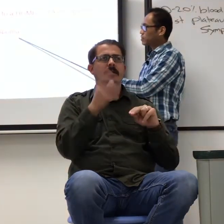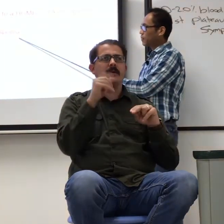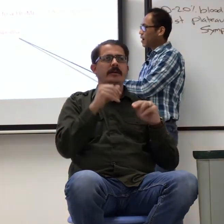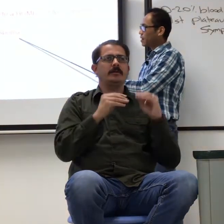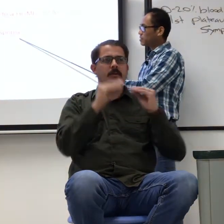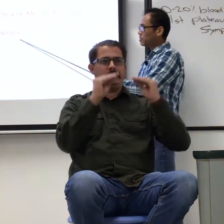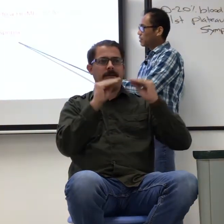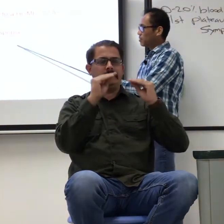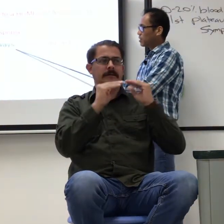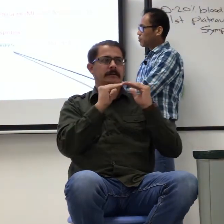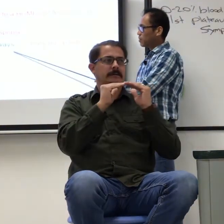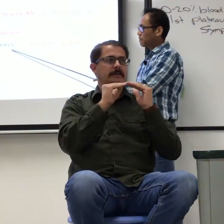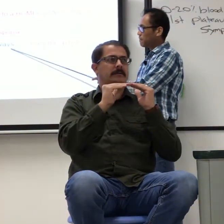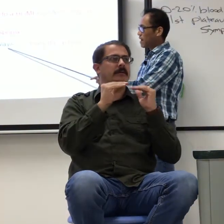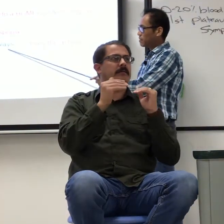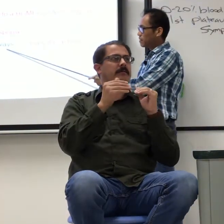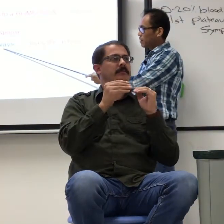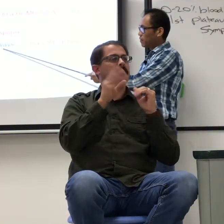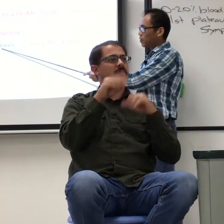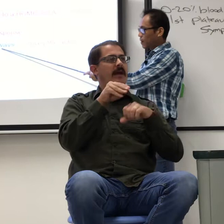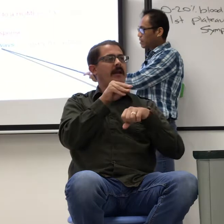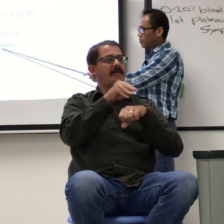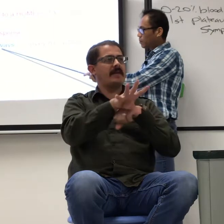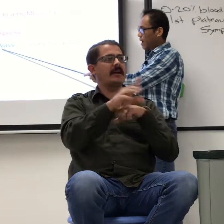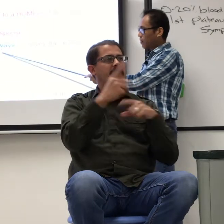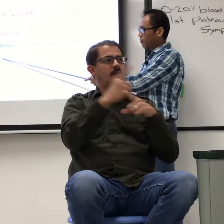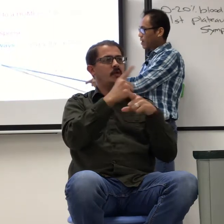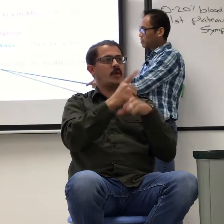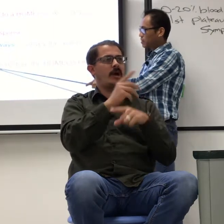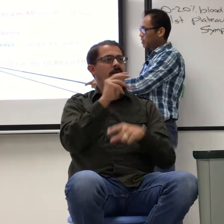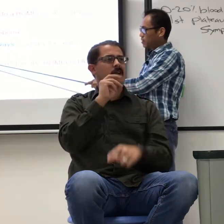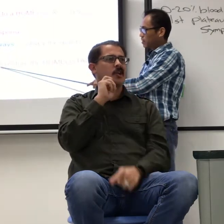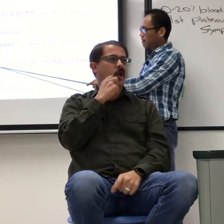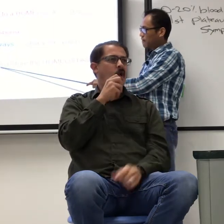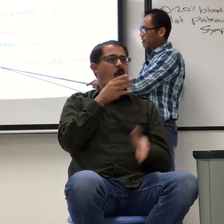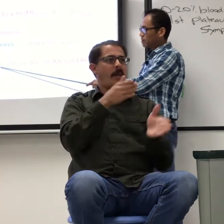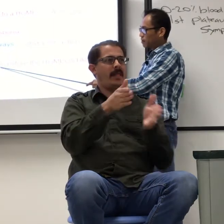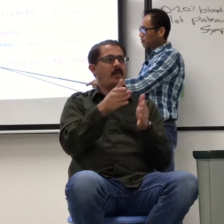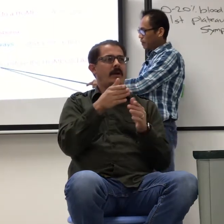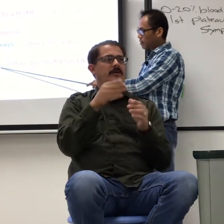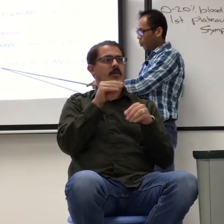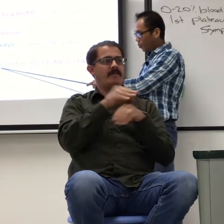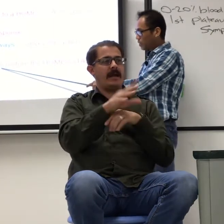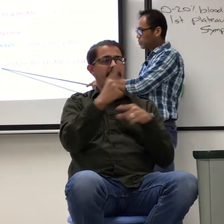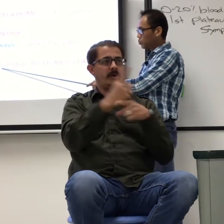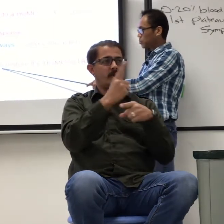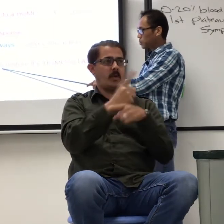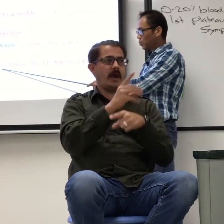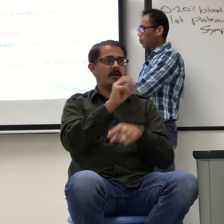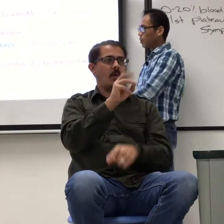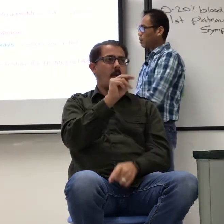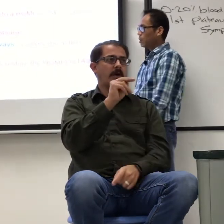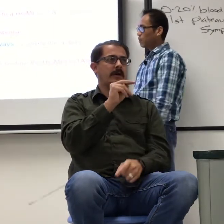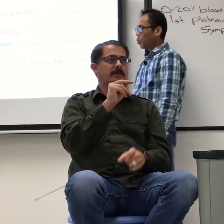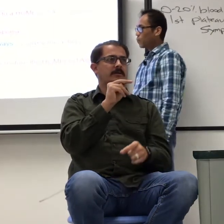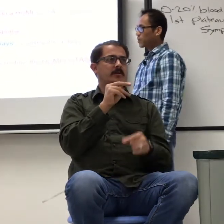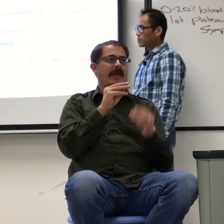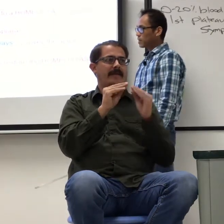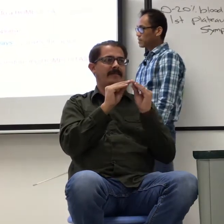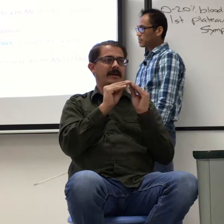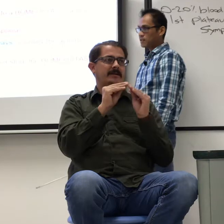correct response so that you can affect the correct neural pathways to affect the correct organs to restore